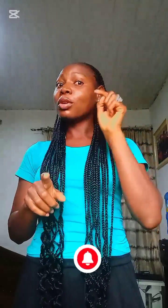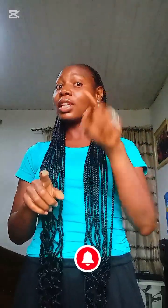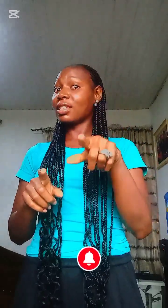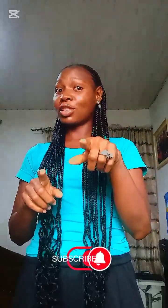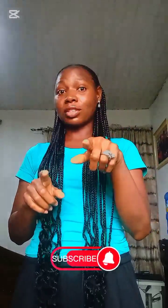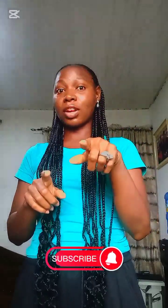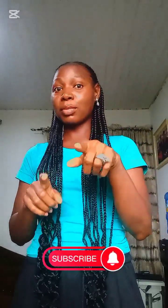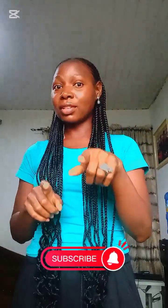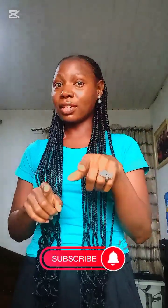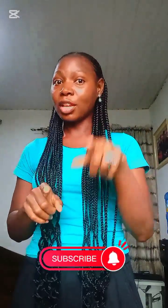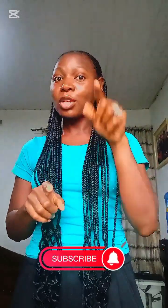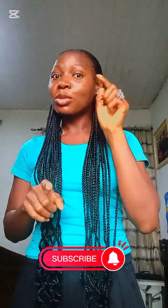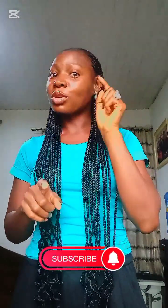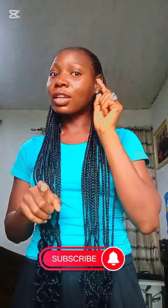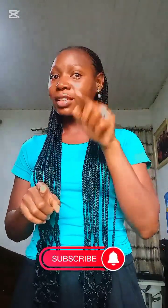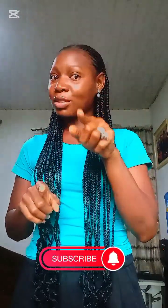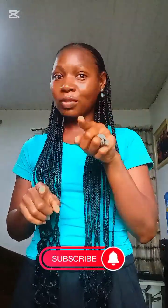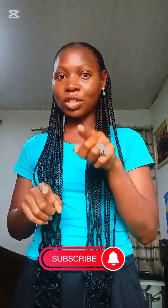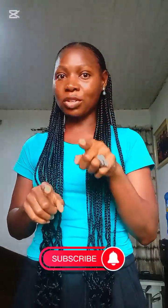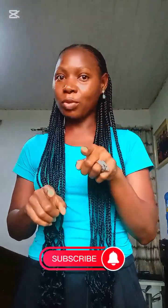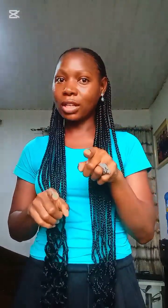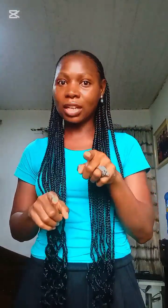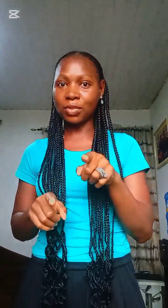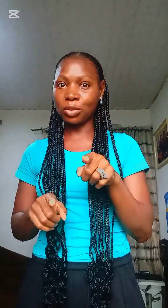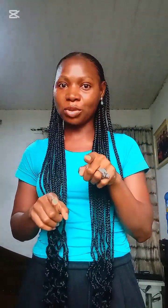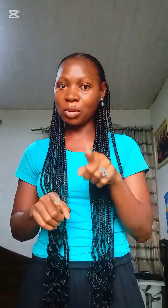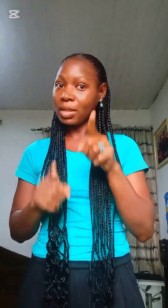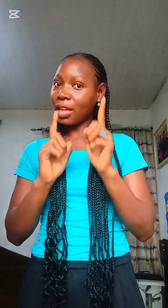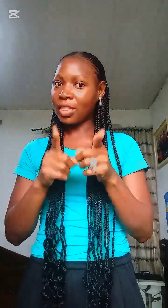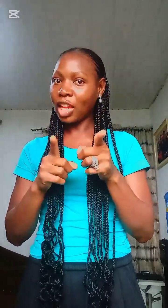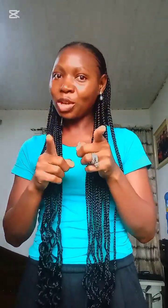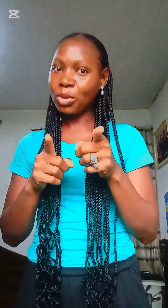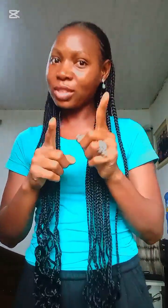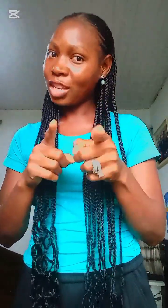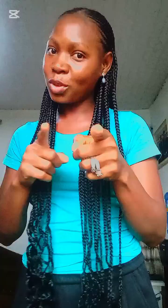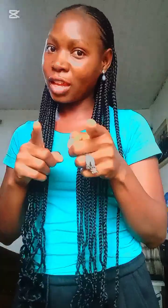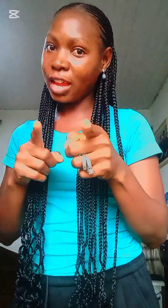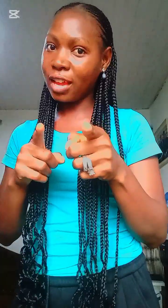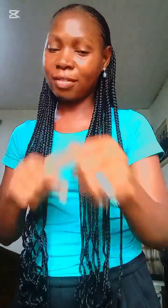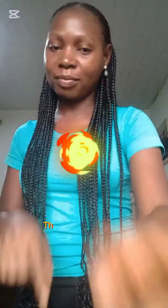hit the subscribe button to get notification when the next video drops. Thank you. See you there.